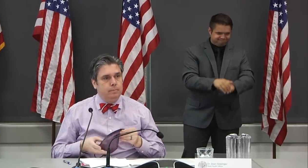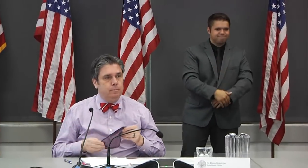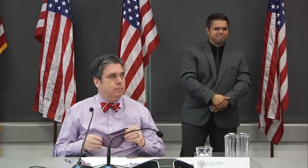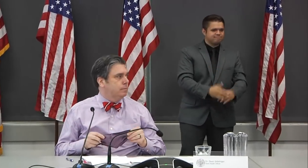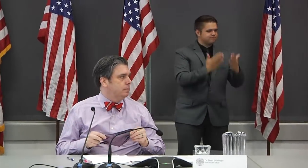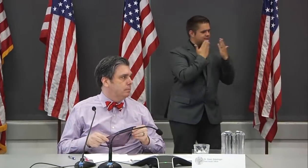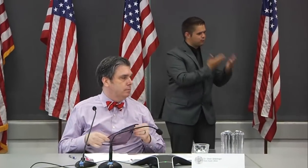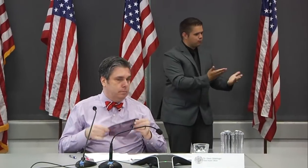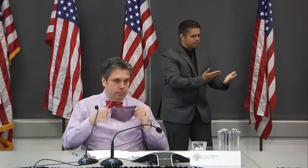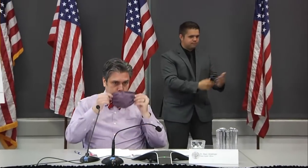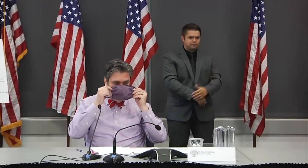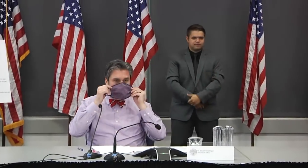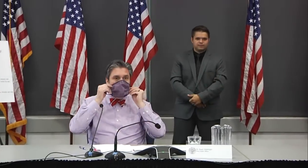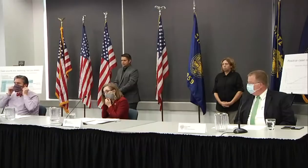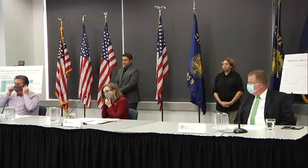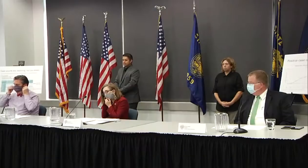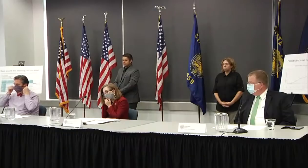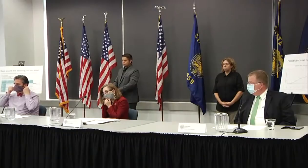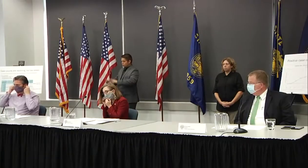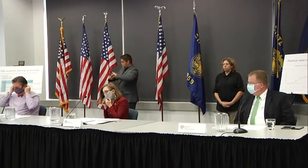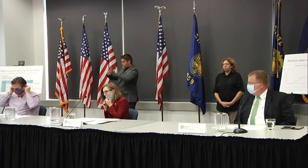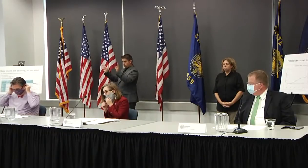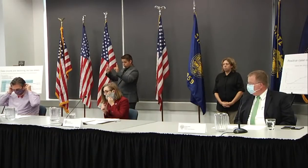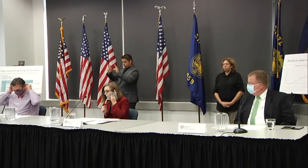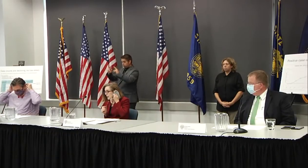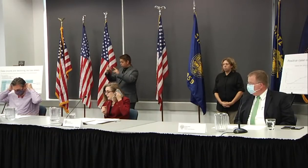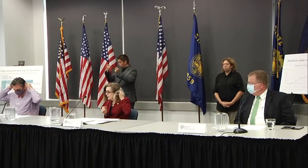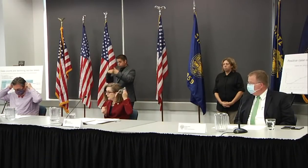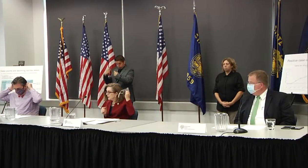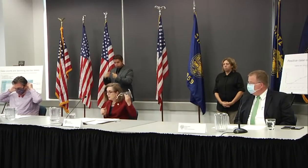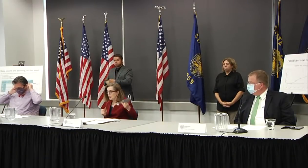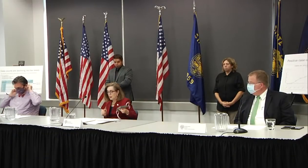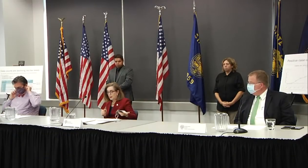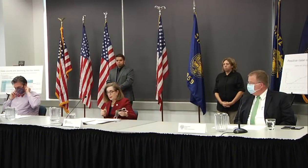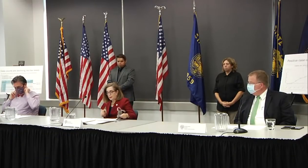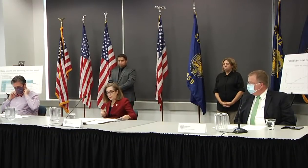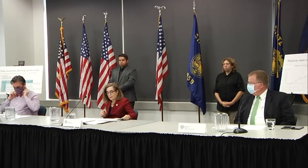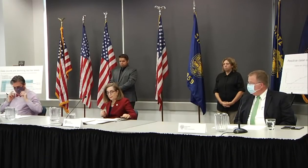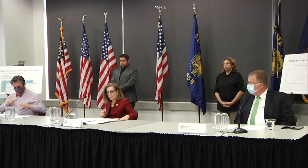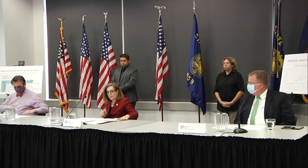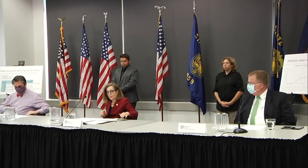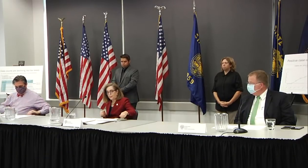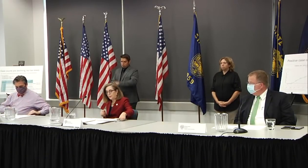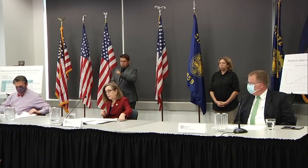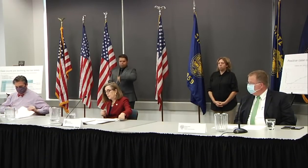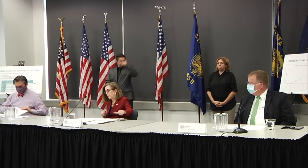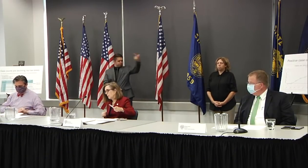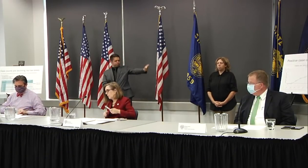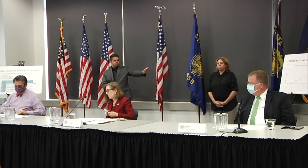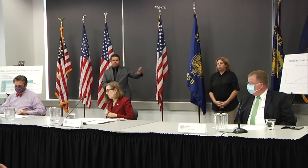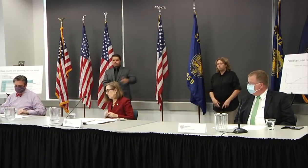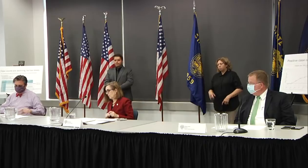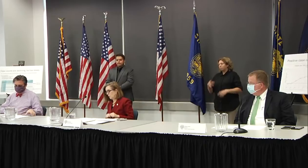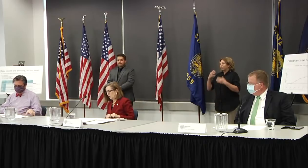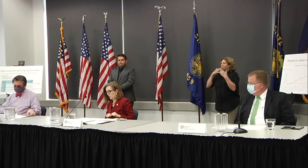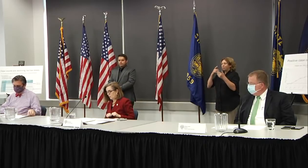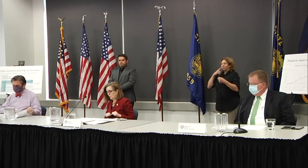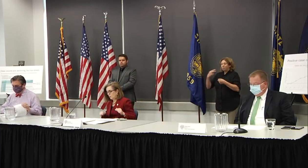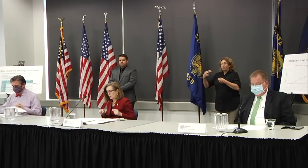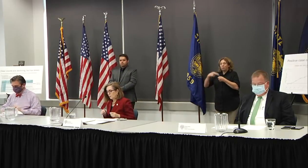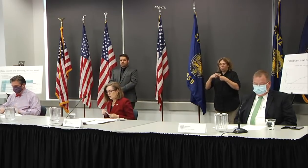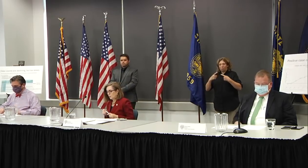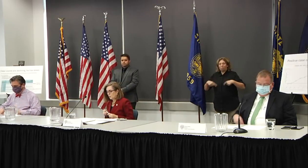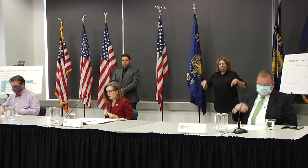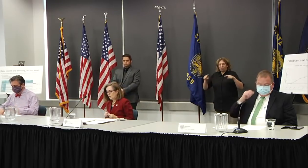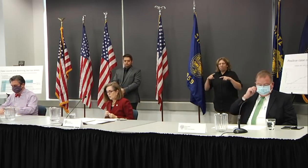I think we're ready for questions, Charles. Thank you, Dr. Seidlinger. Thanks everyone for joining us today. Just a quick reminder, please press 0 to get into